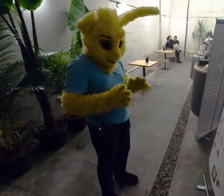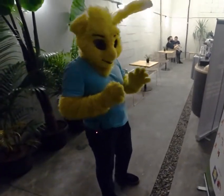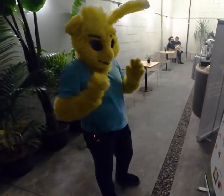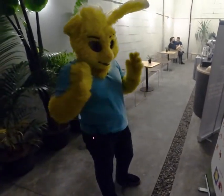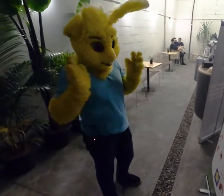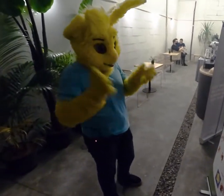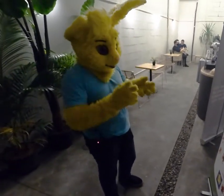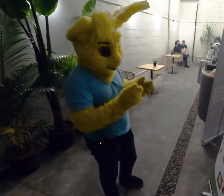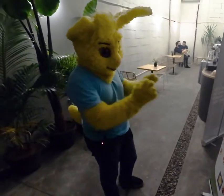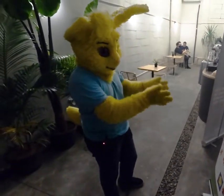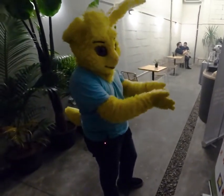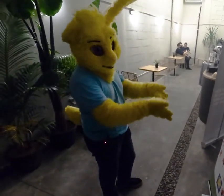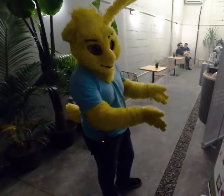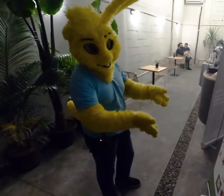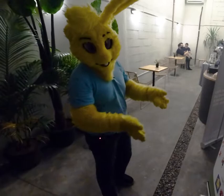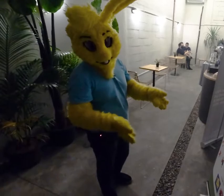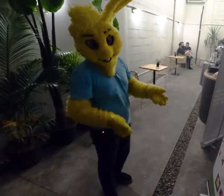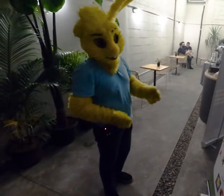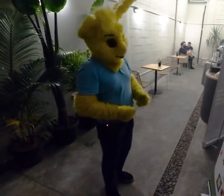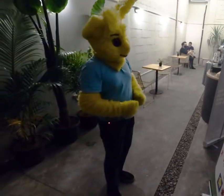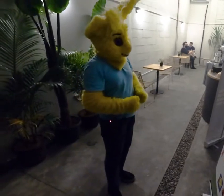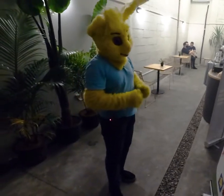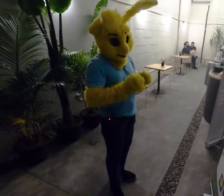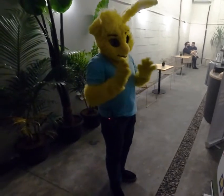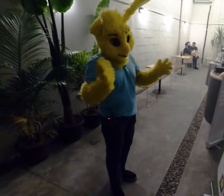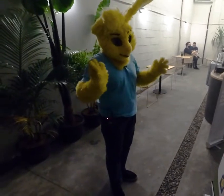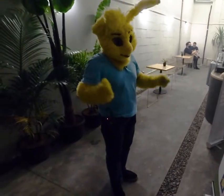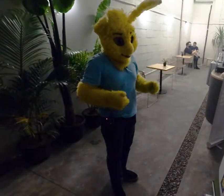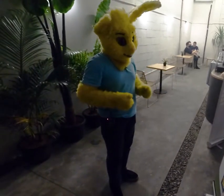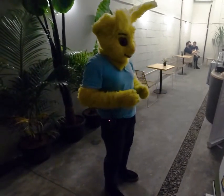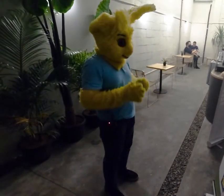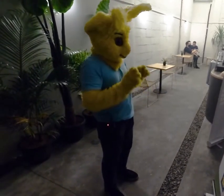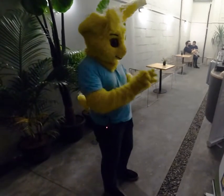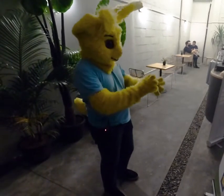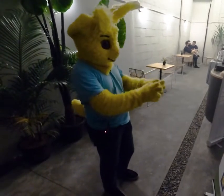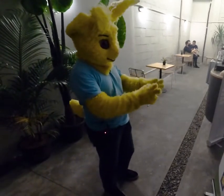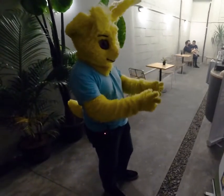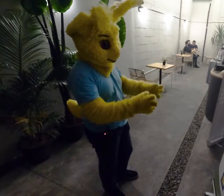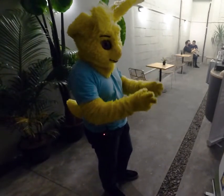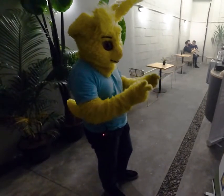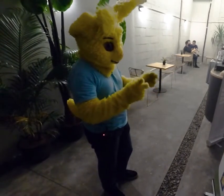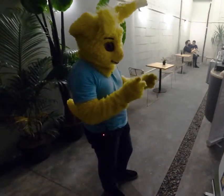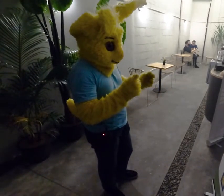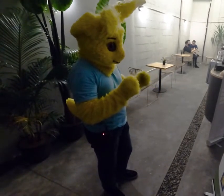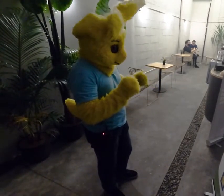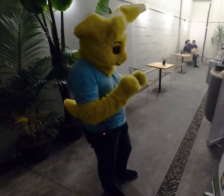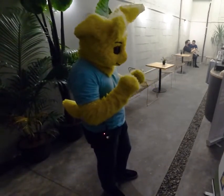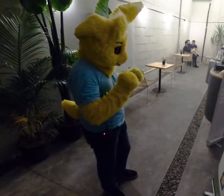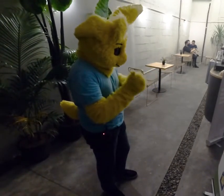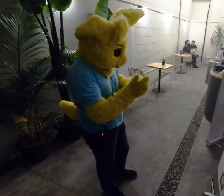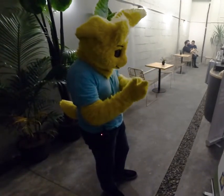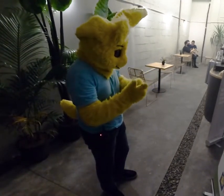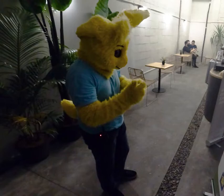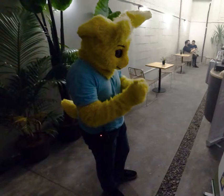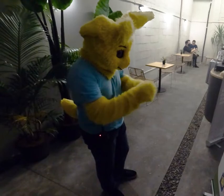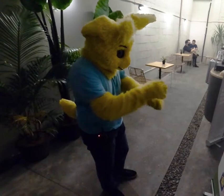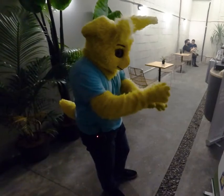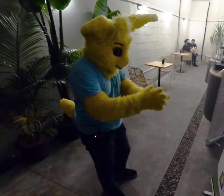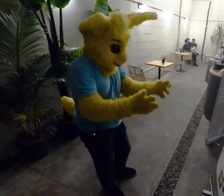i have to say this is fun though i have to admit this is very fun uh maybe some of them are